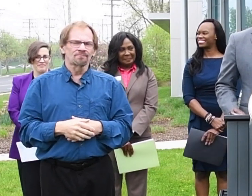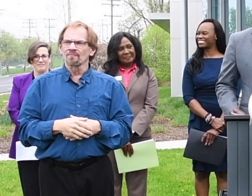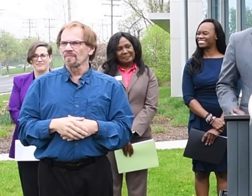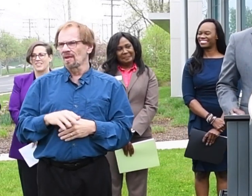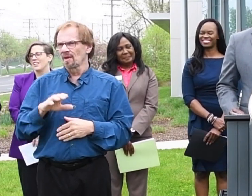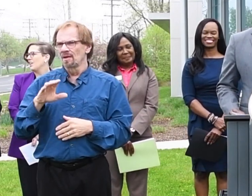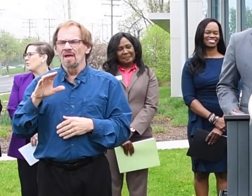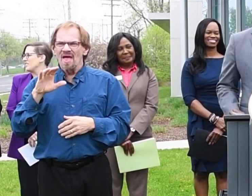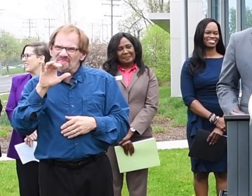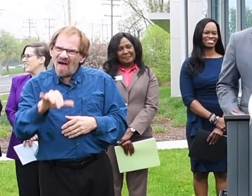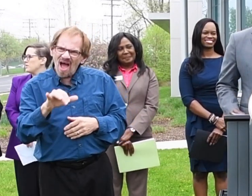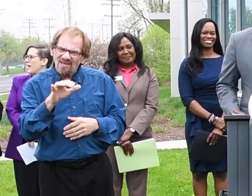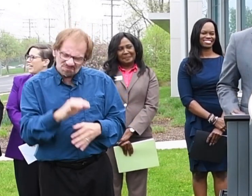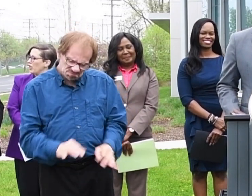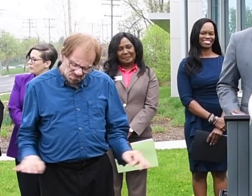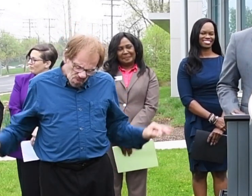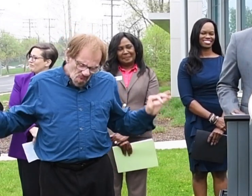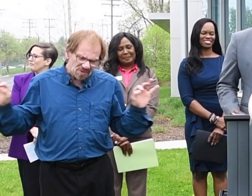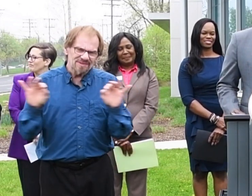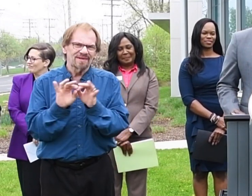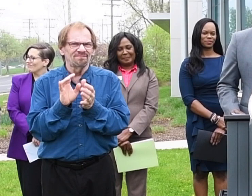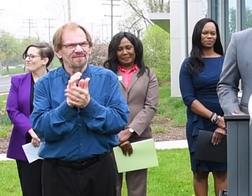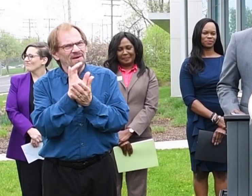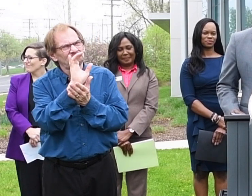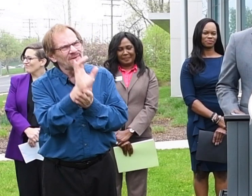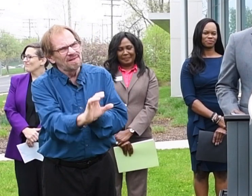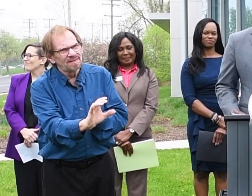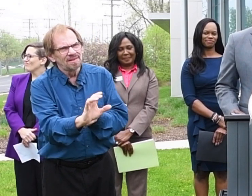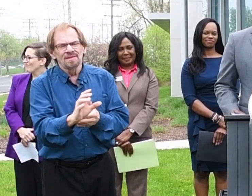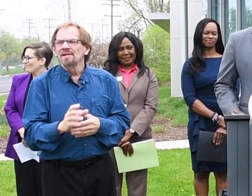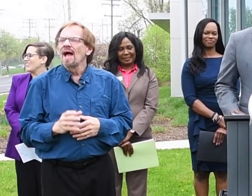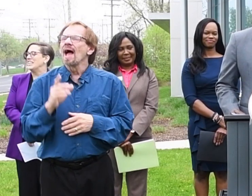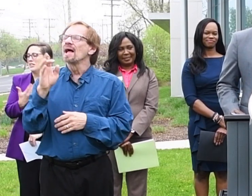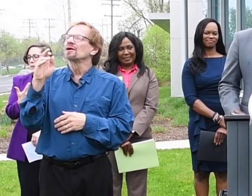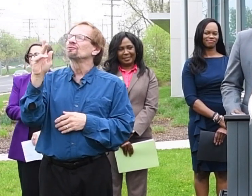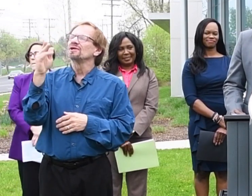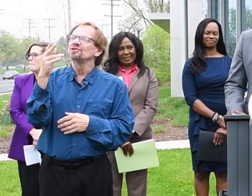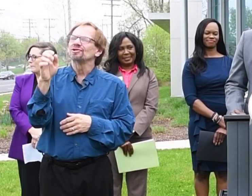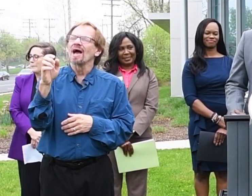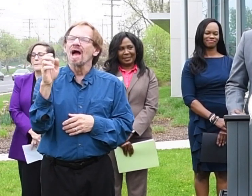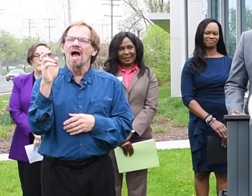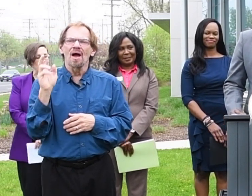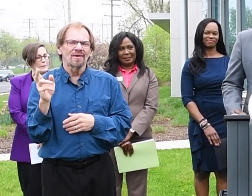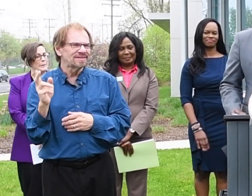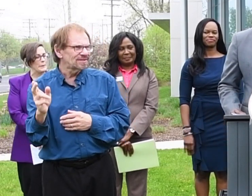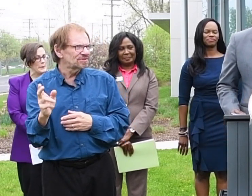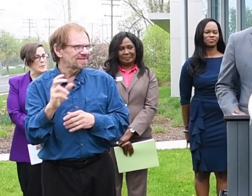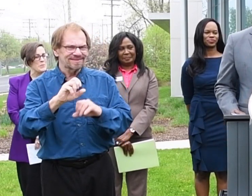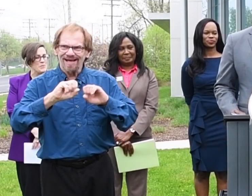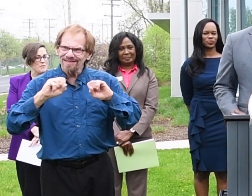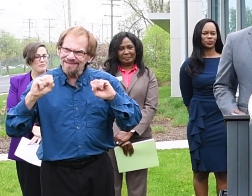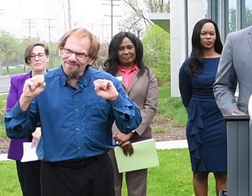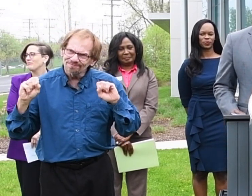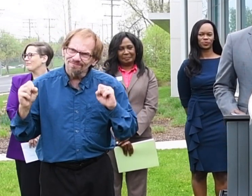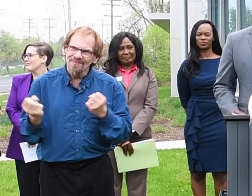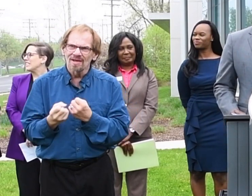This significant investment is entrusted to the Elkridge Heritage Society, who have exhibited an